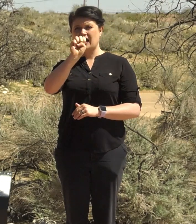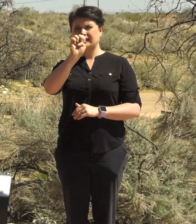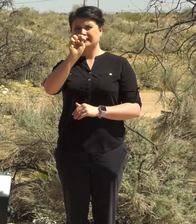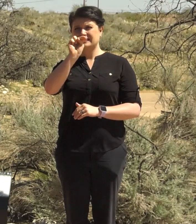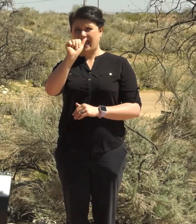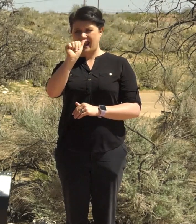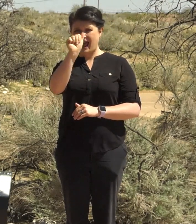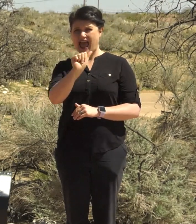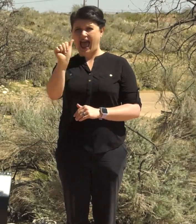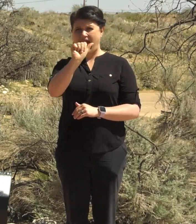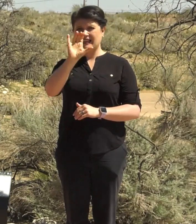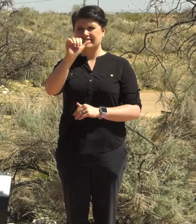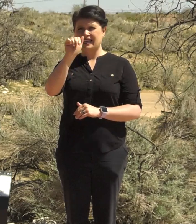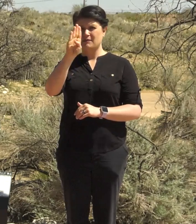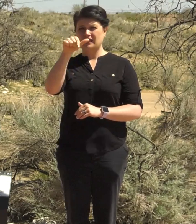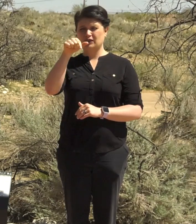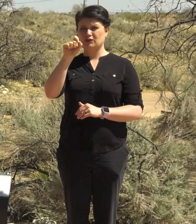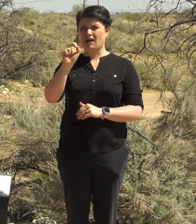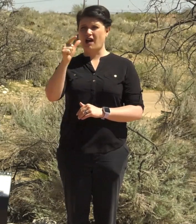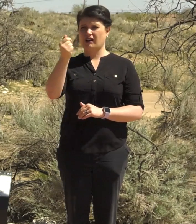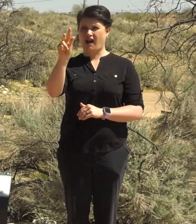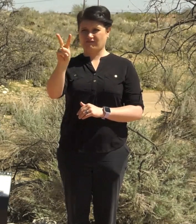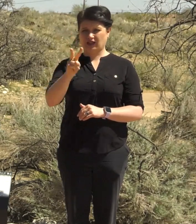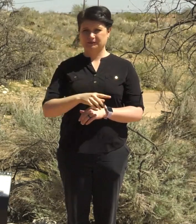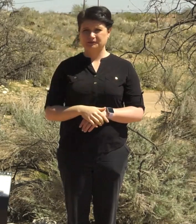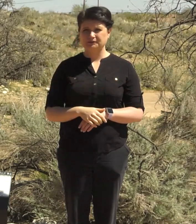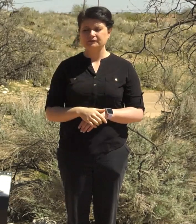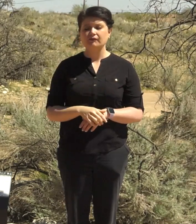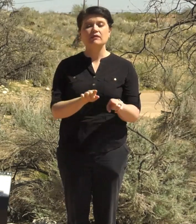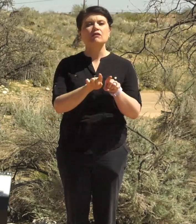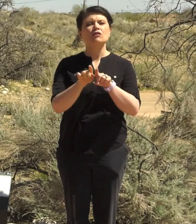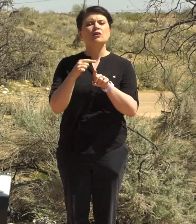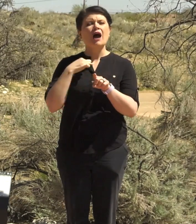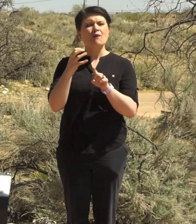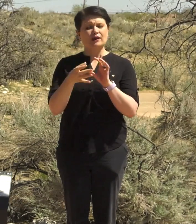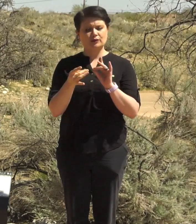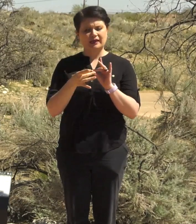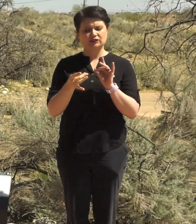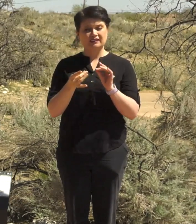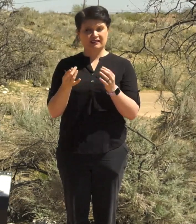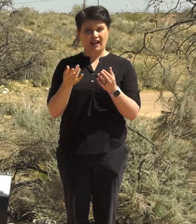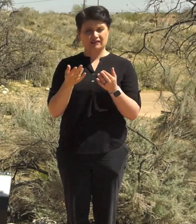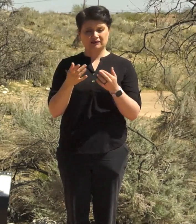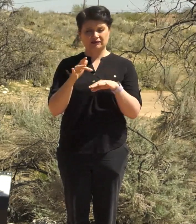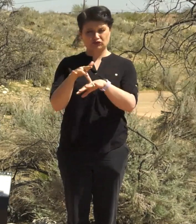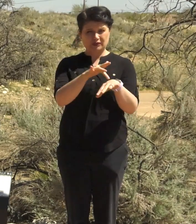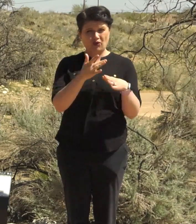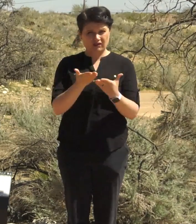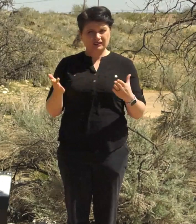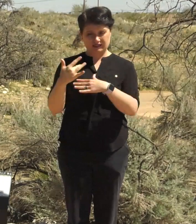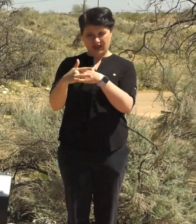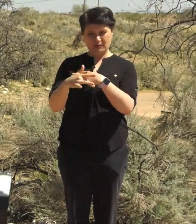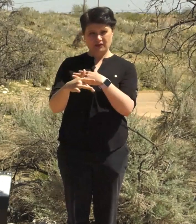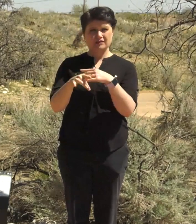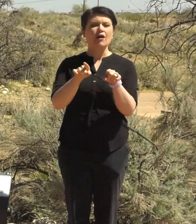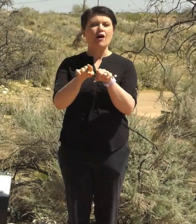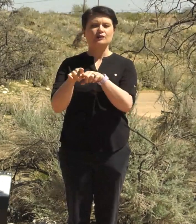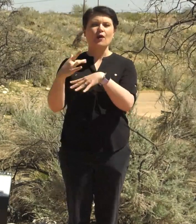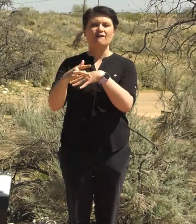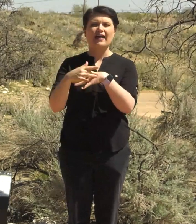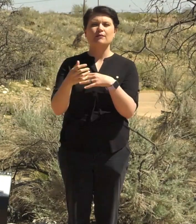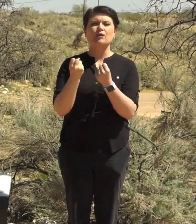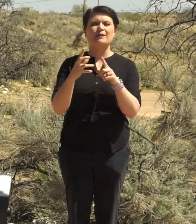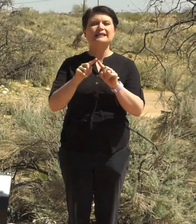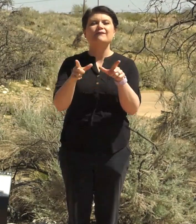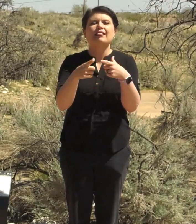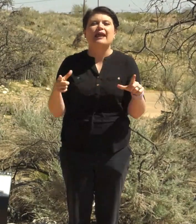landsena@cabq.gov. Something else that I also wanted to mention is that resources available are also available in multiple